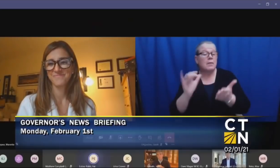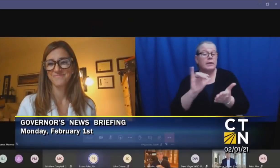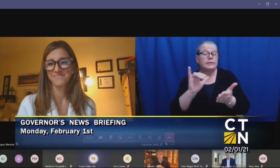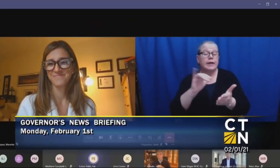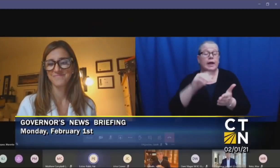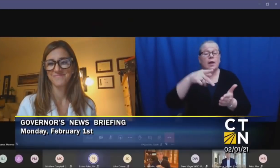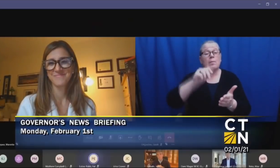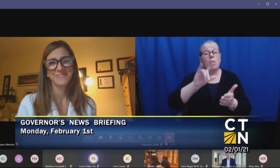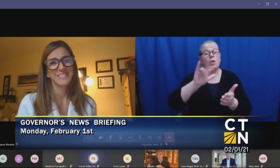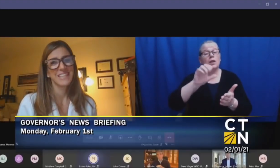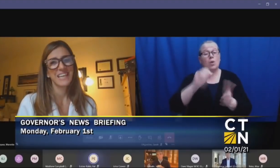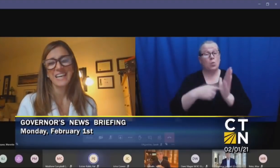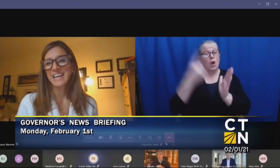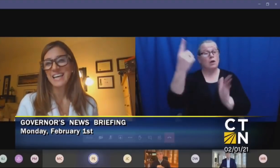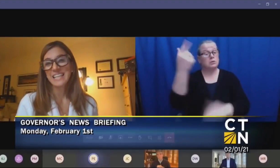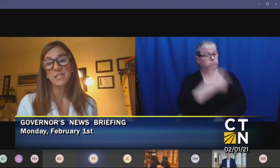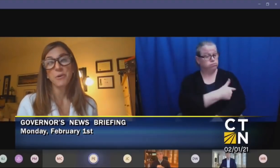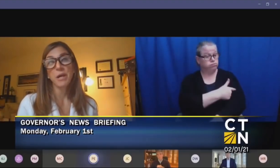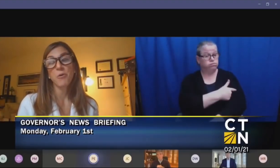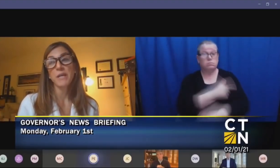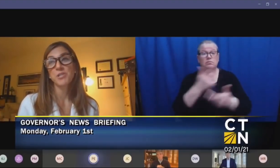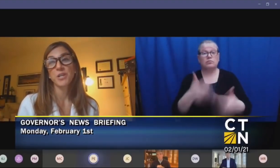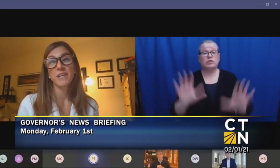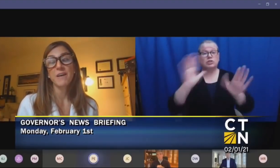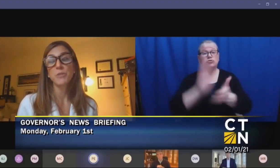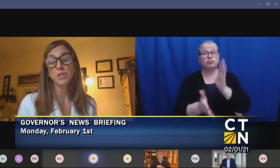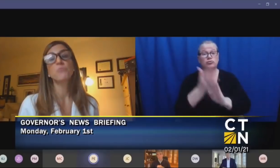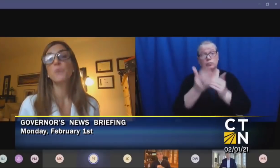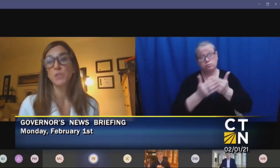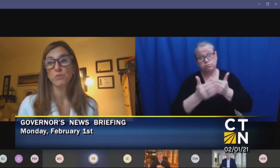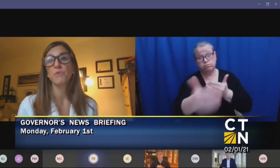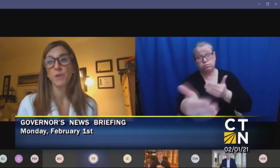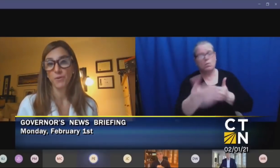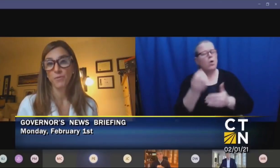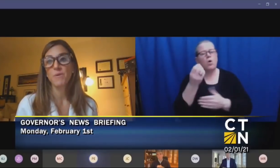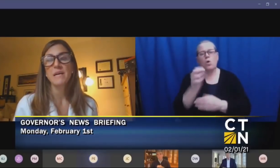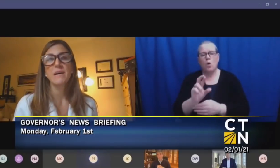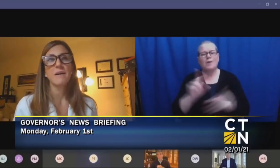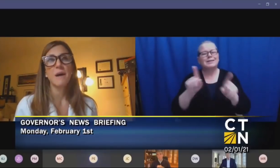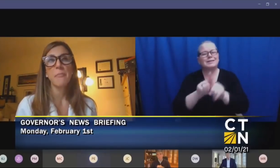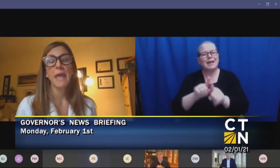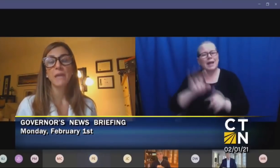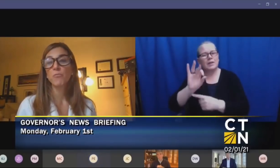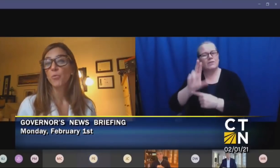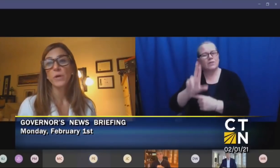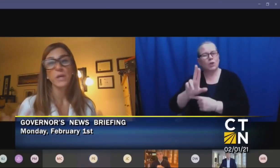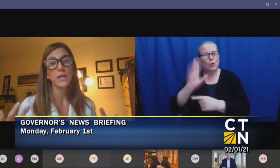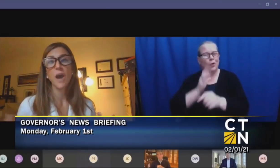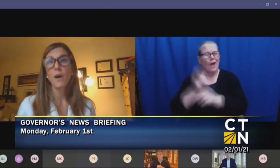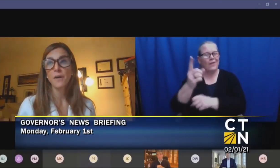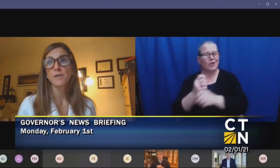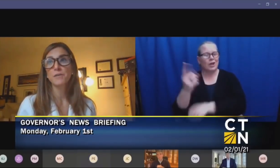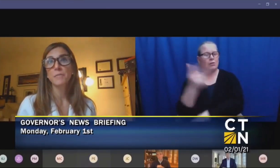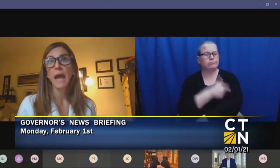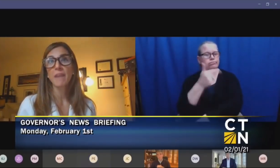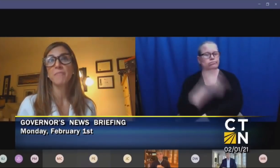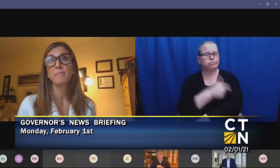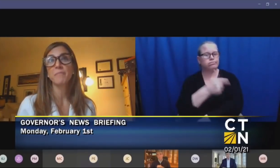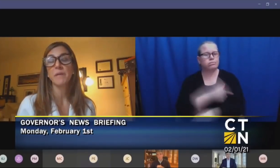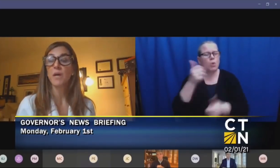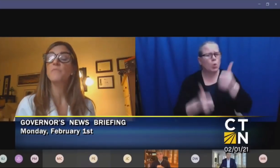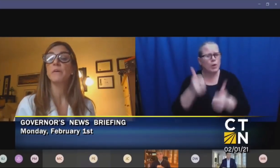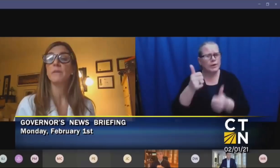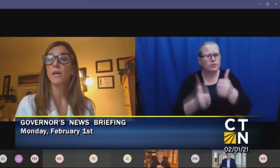it every year? It's a great question. We don't know. And we